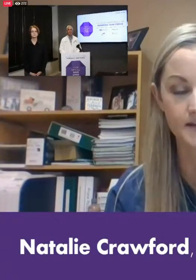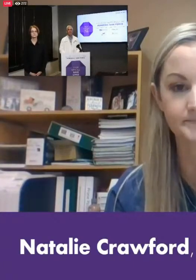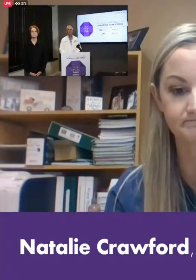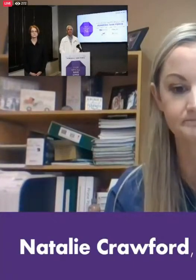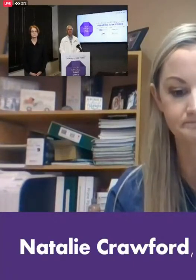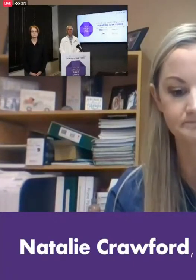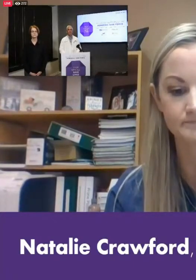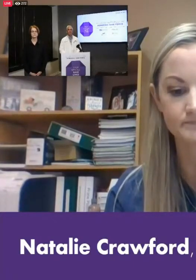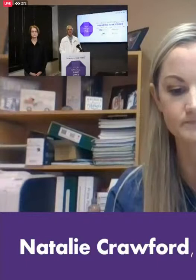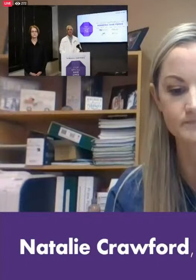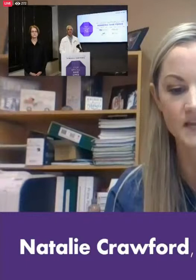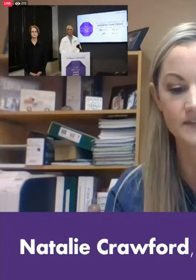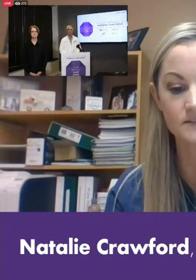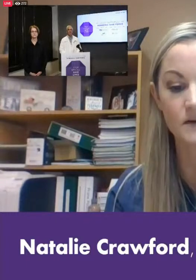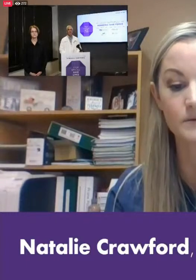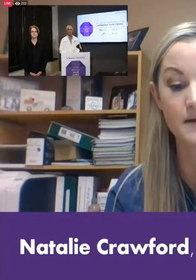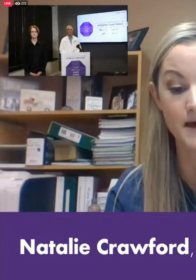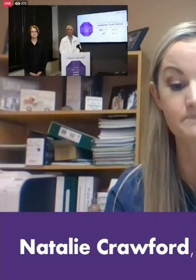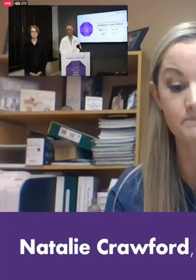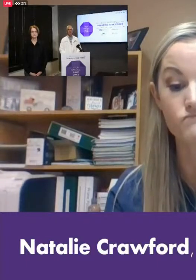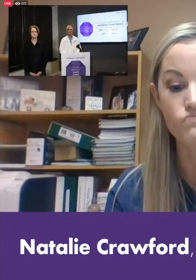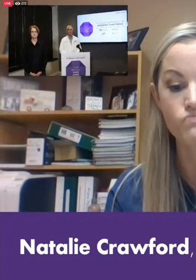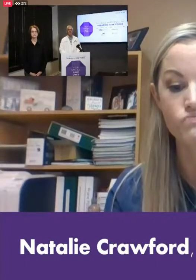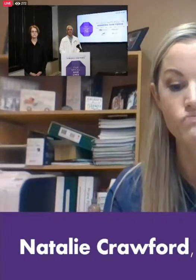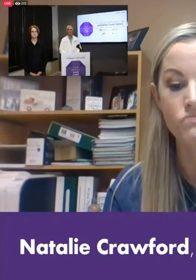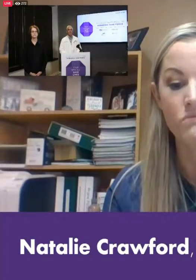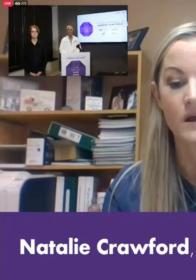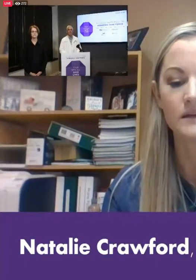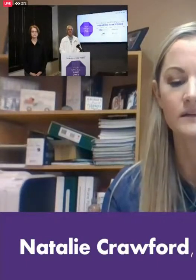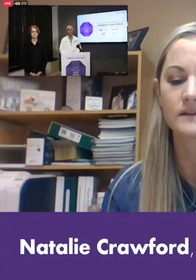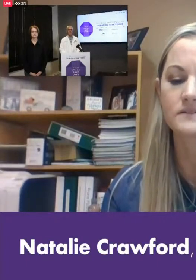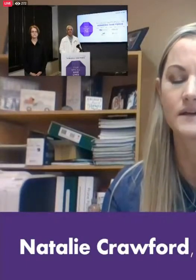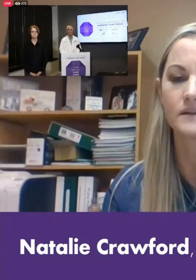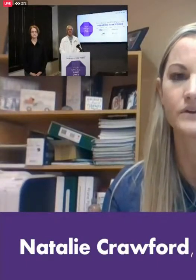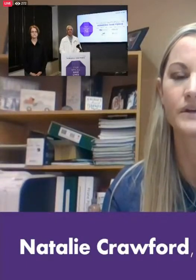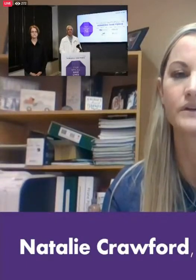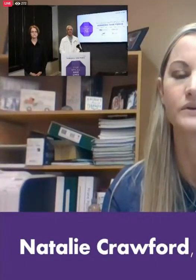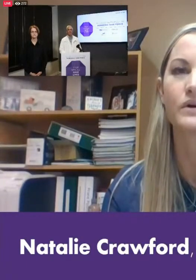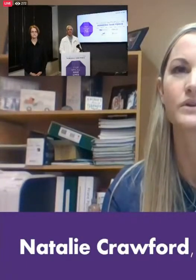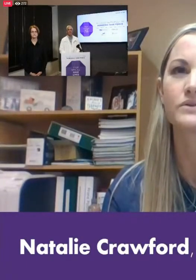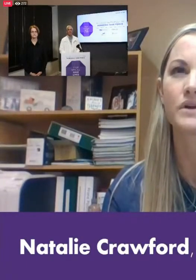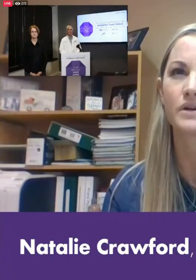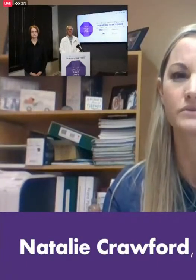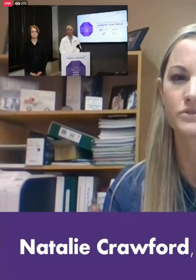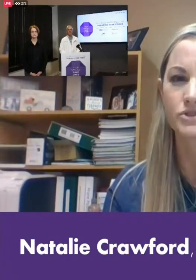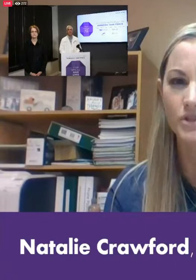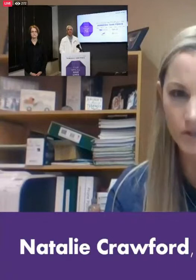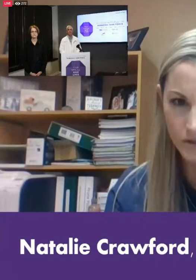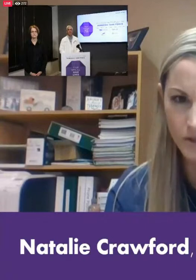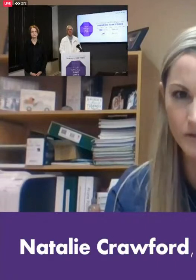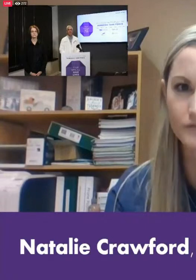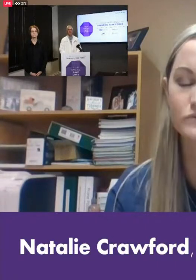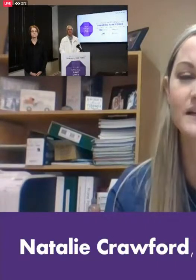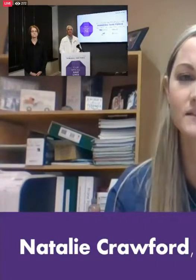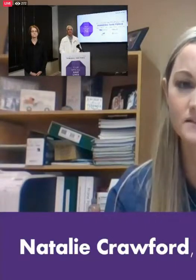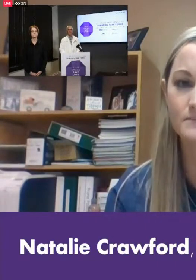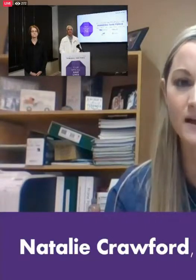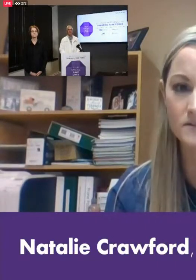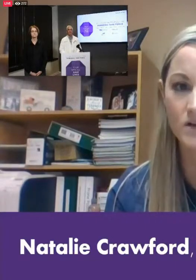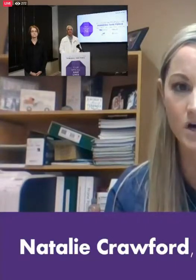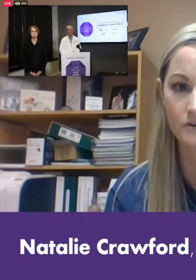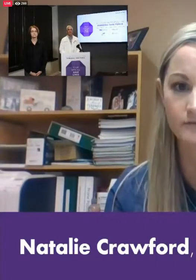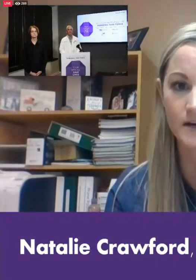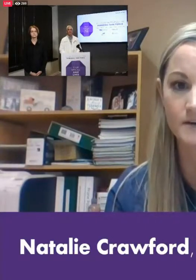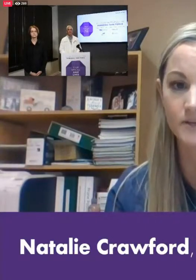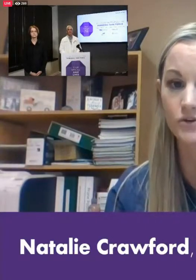ready to die." And that's how we met. And I said, "Are you sure? If you take